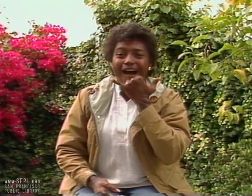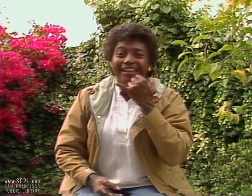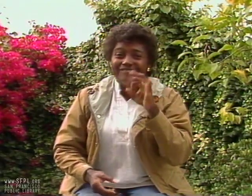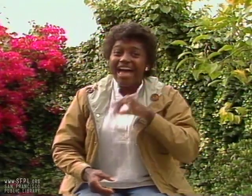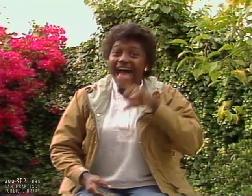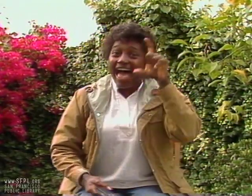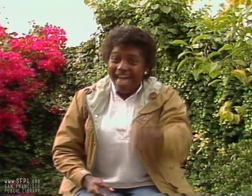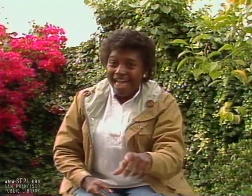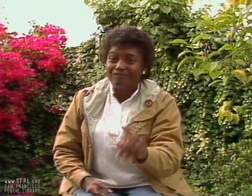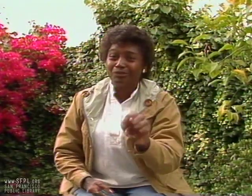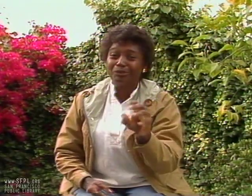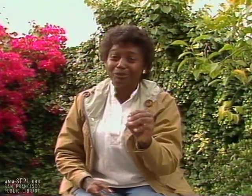wrong, if I had to.